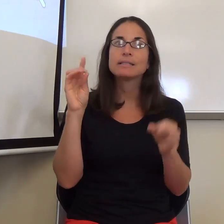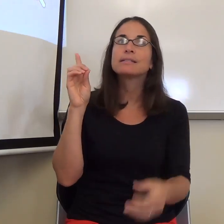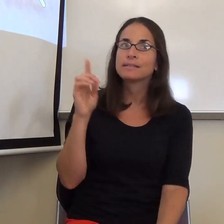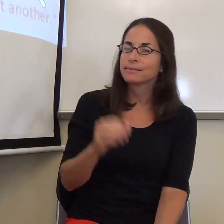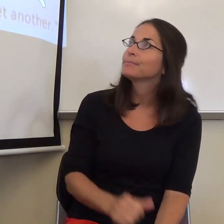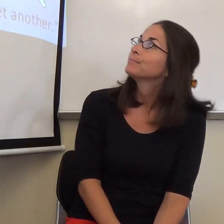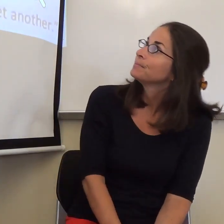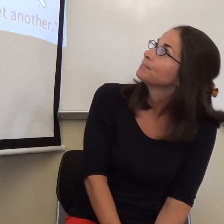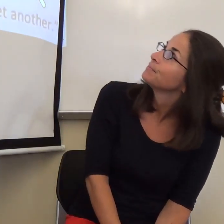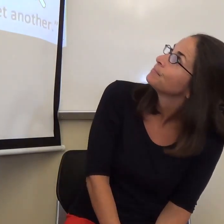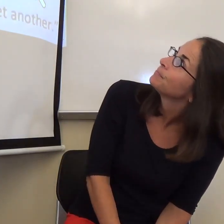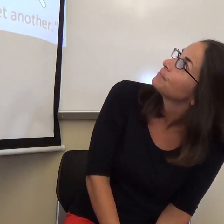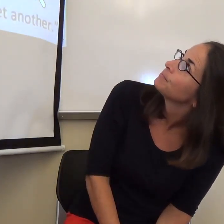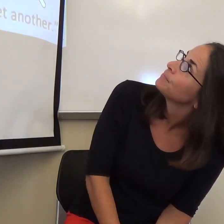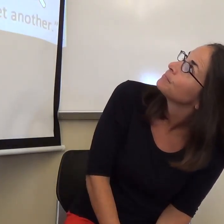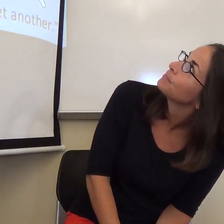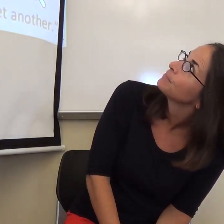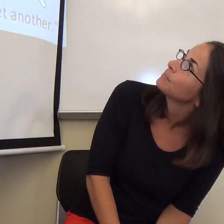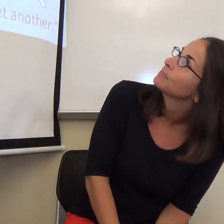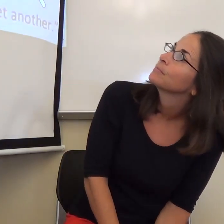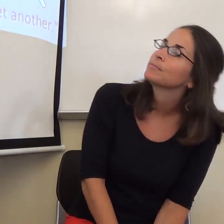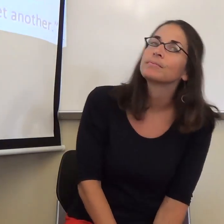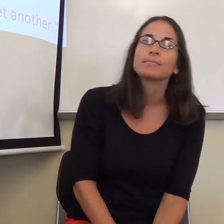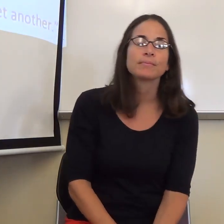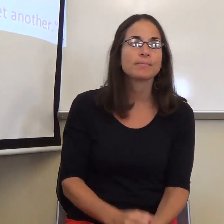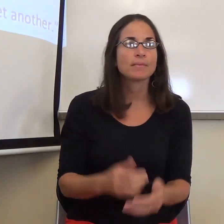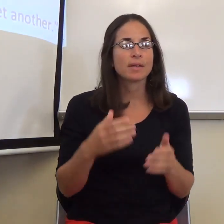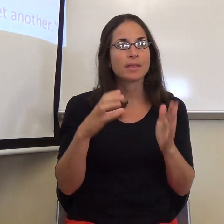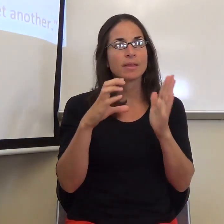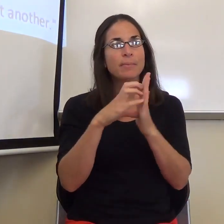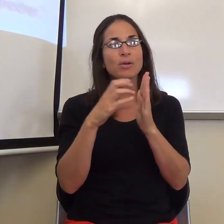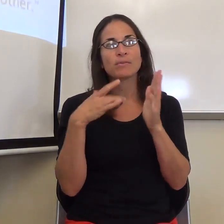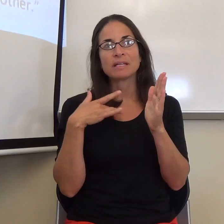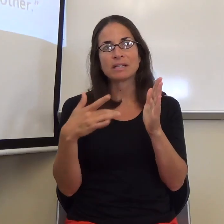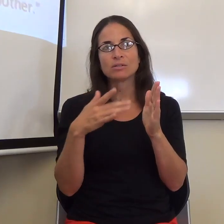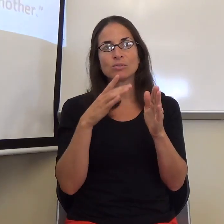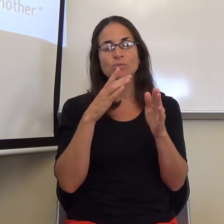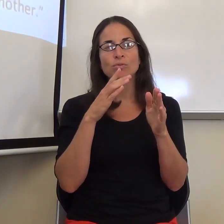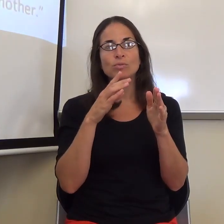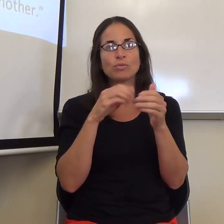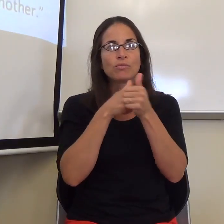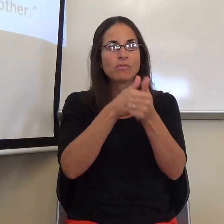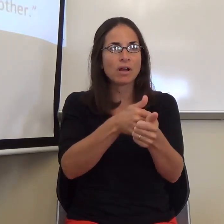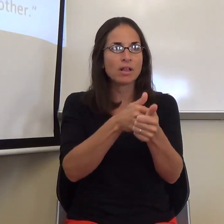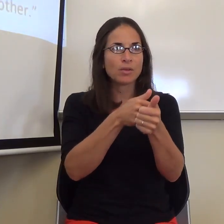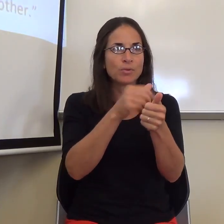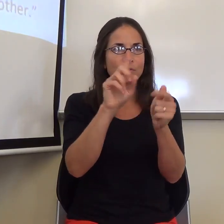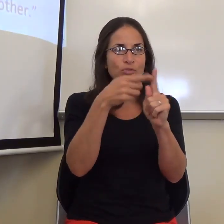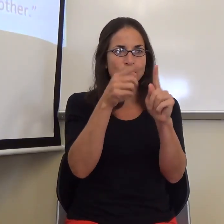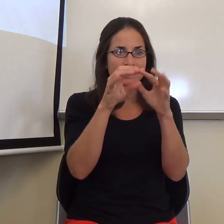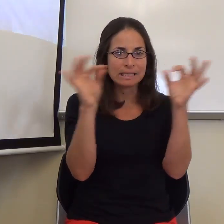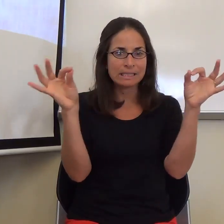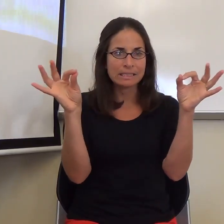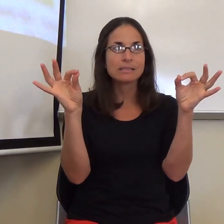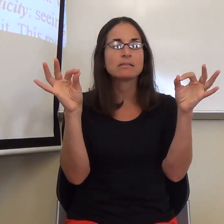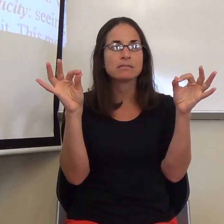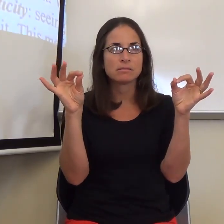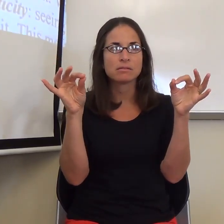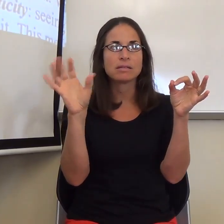Often, but not always, what the paragraph will talk about is in the first sentence. Ask yourself a question about it. So